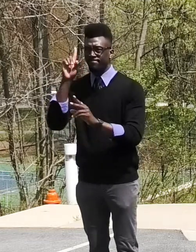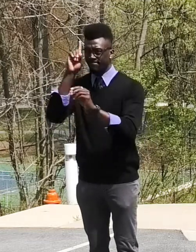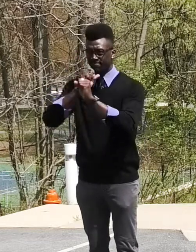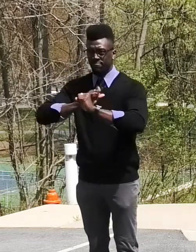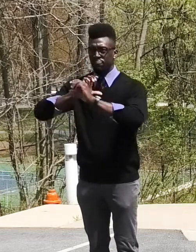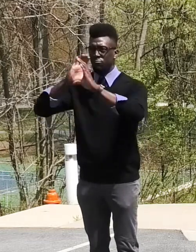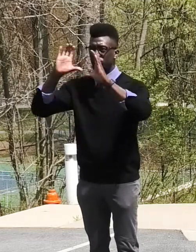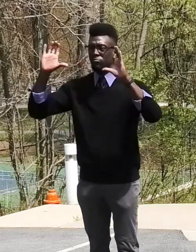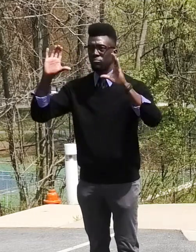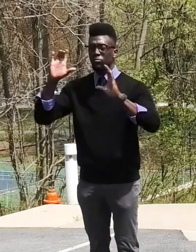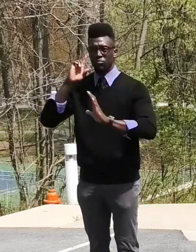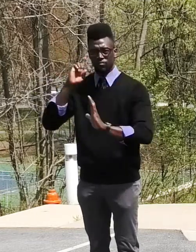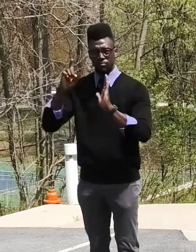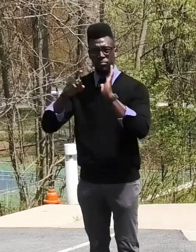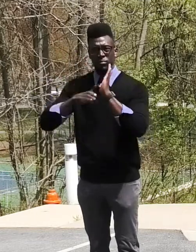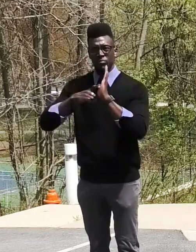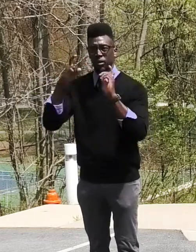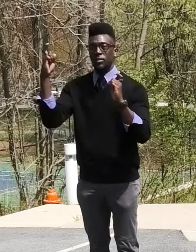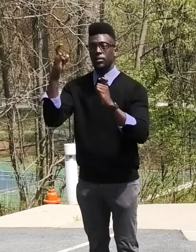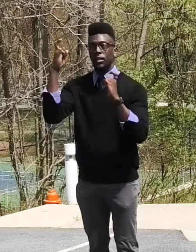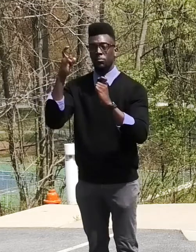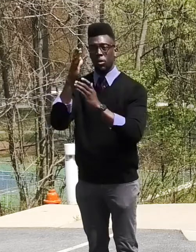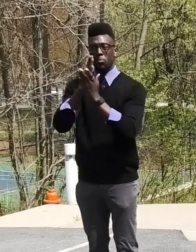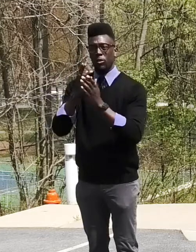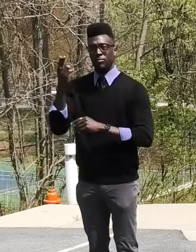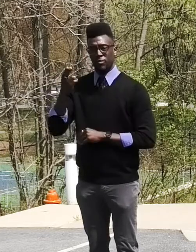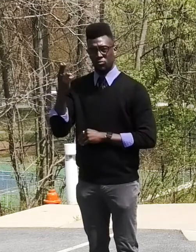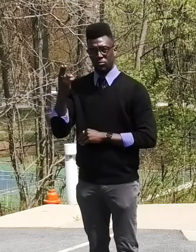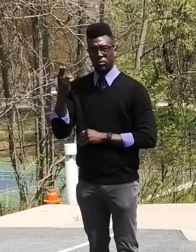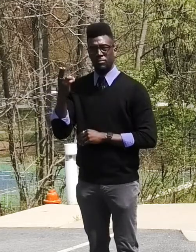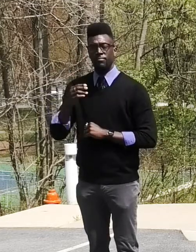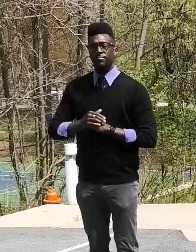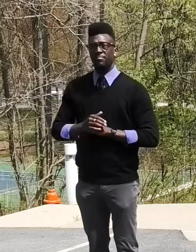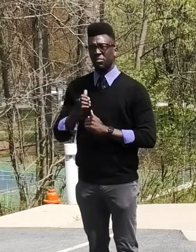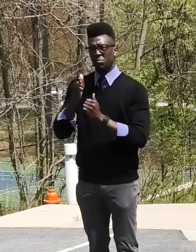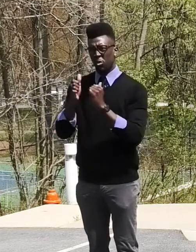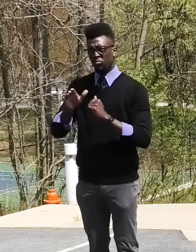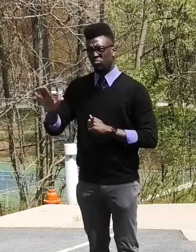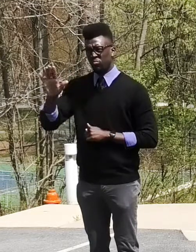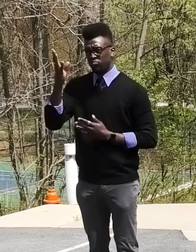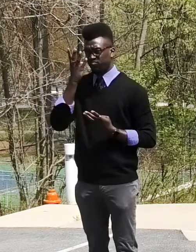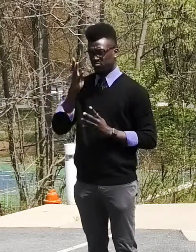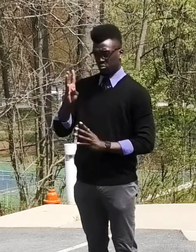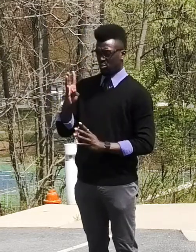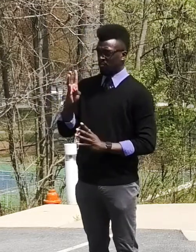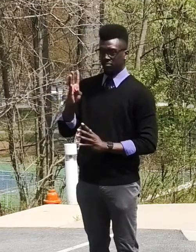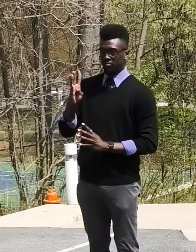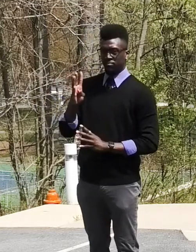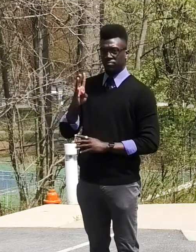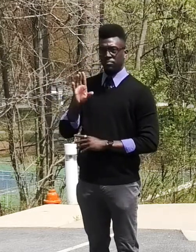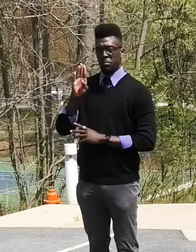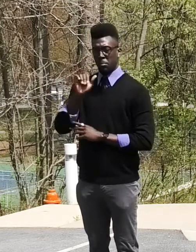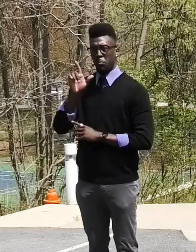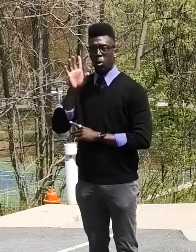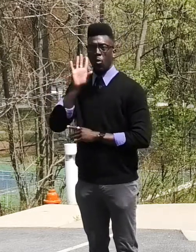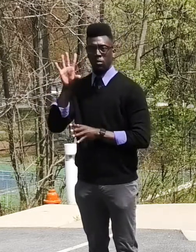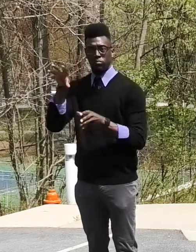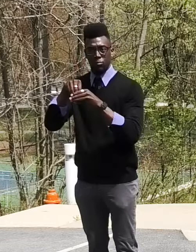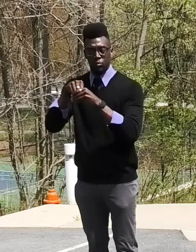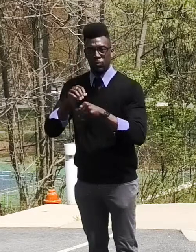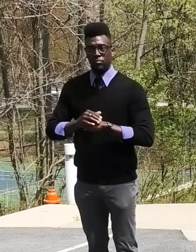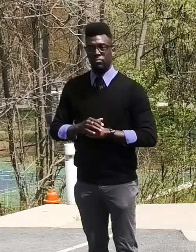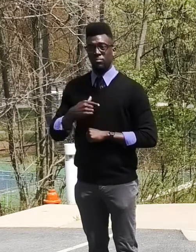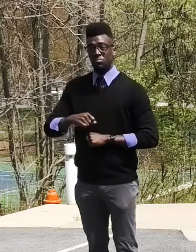identify, acknowledge, and celebrate parts of history that most choose to ignore. I am proud to be present